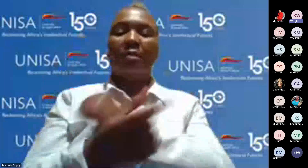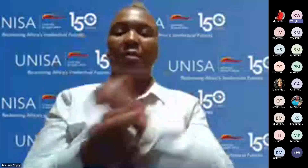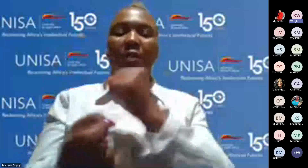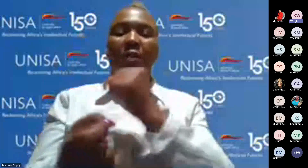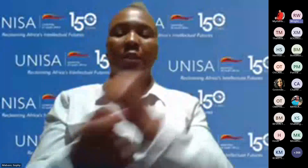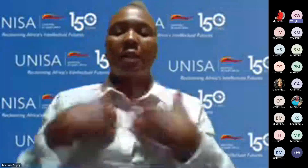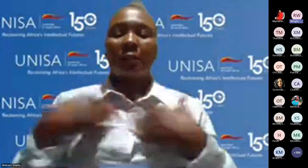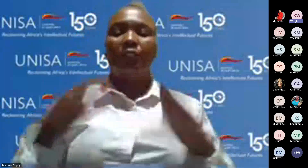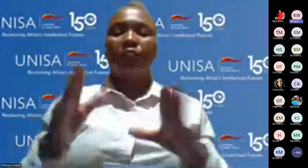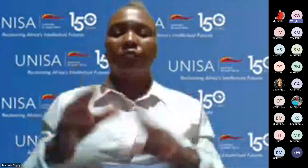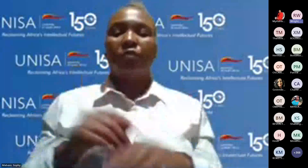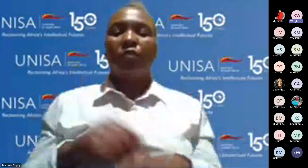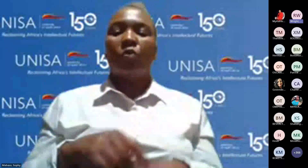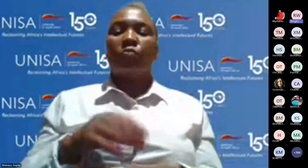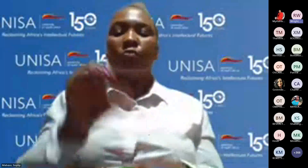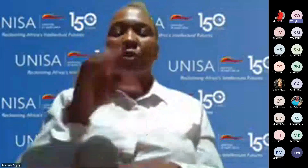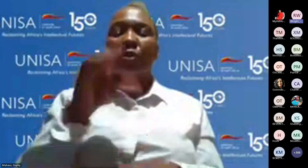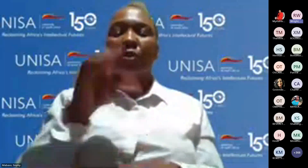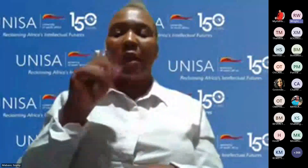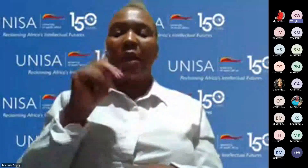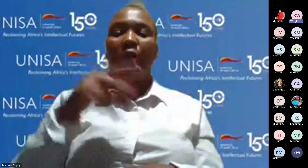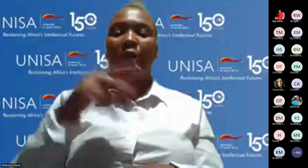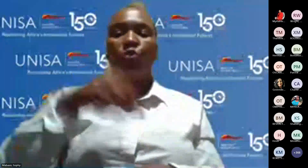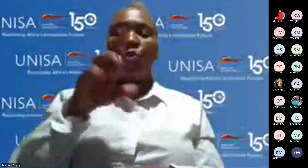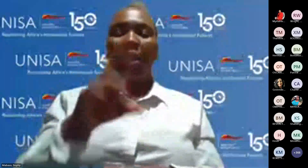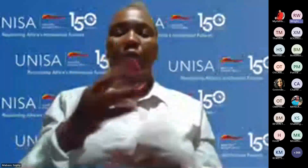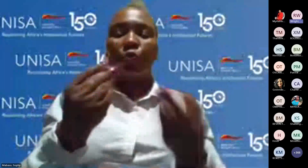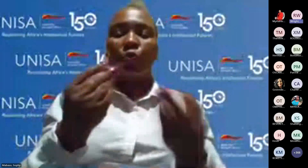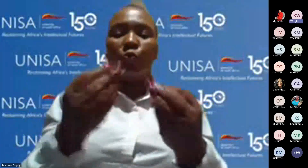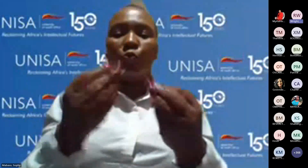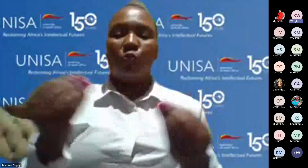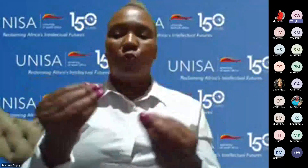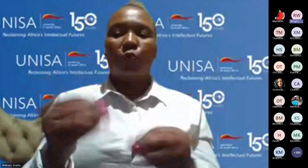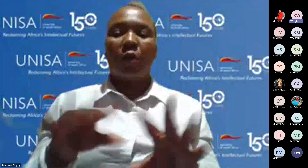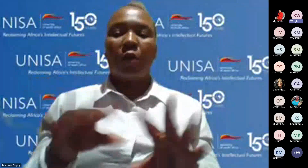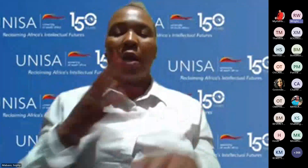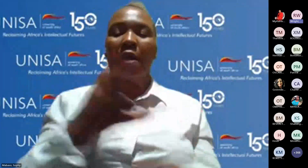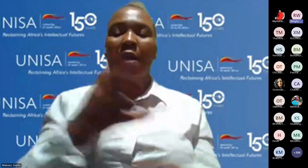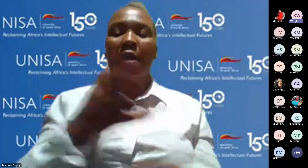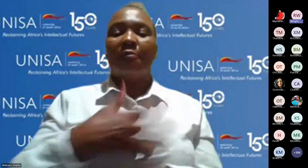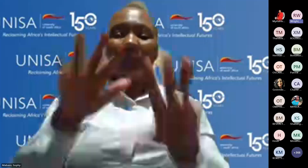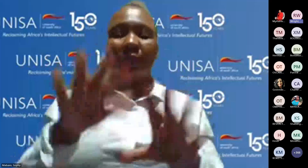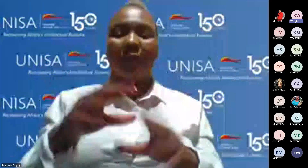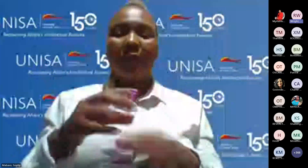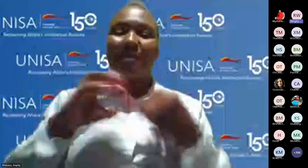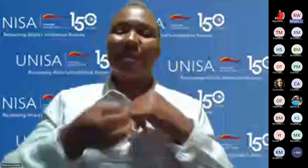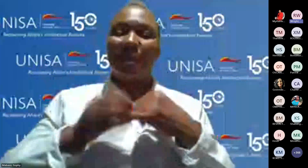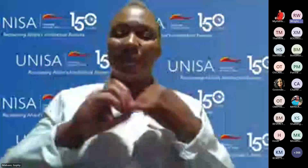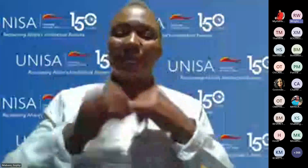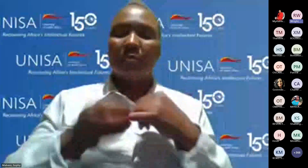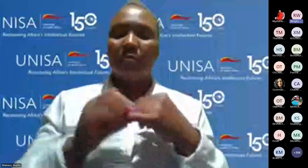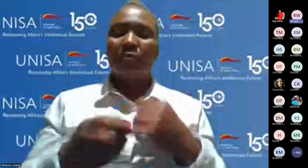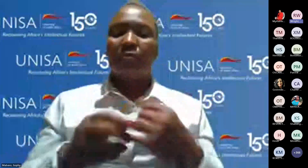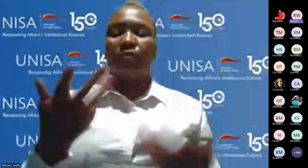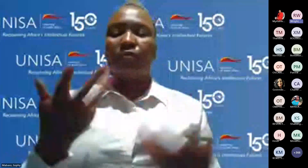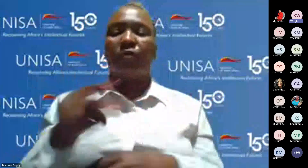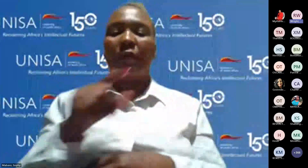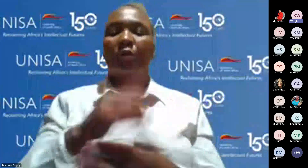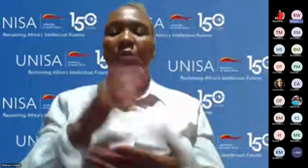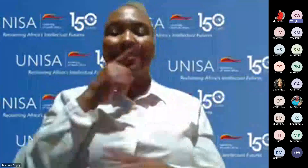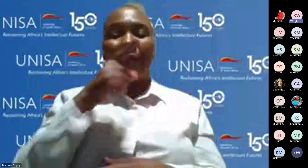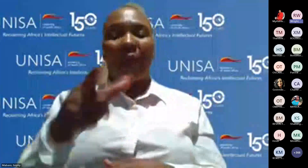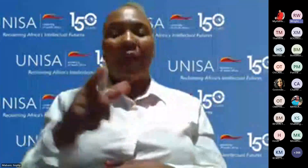the QR code. So say by 10:30, after 10:30, you try and scan the QR code to get in. It's going to tell